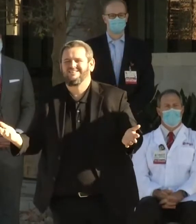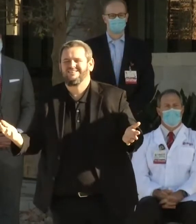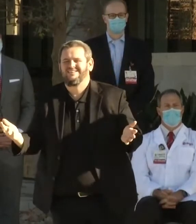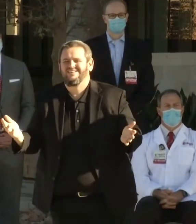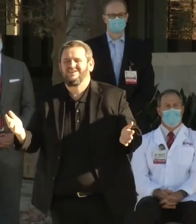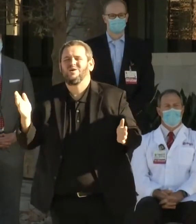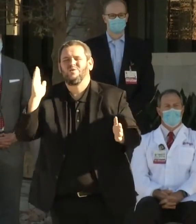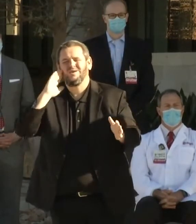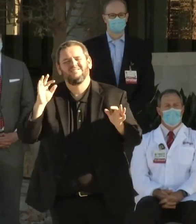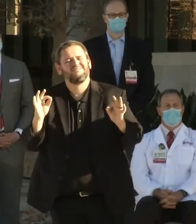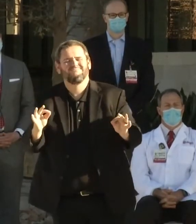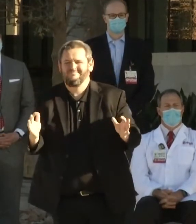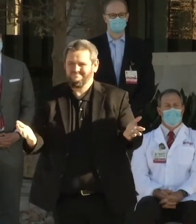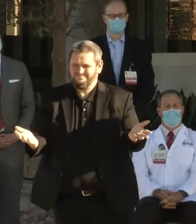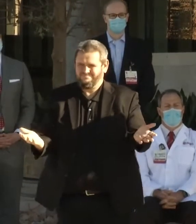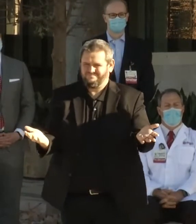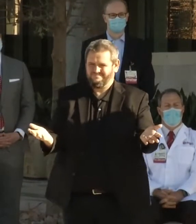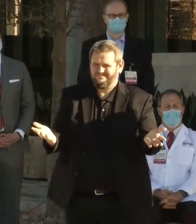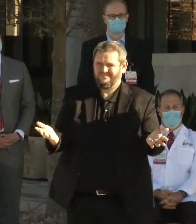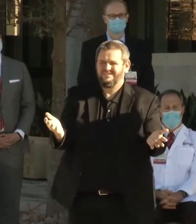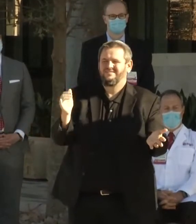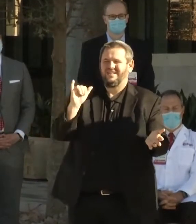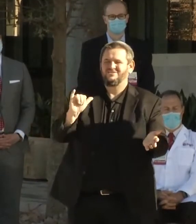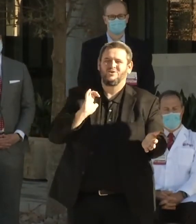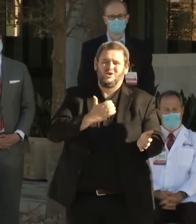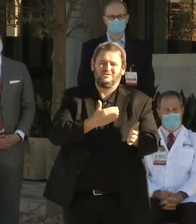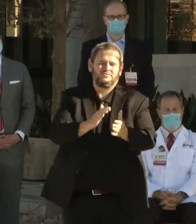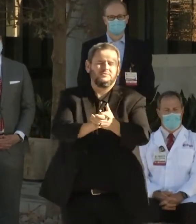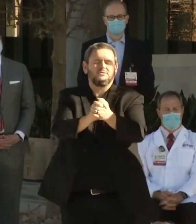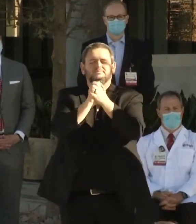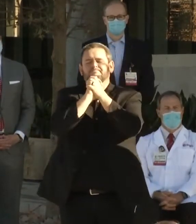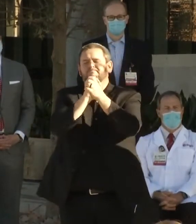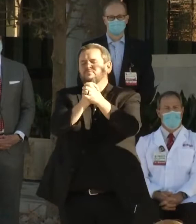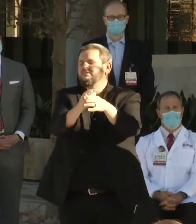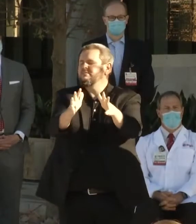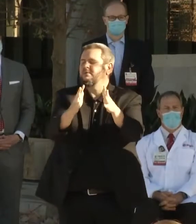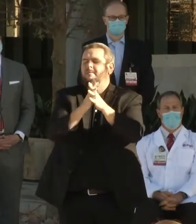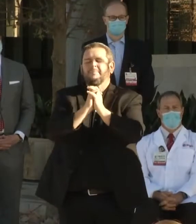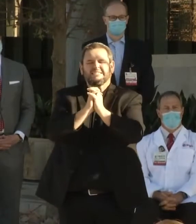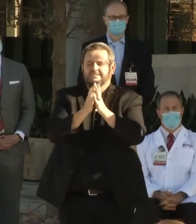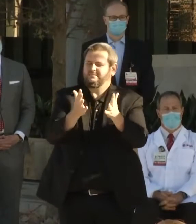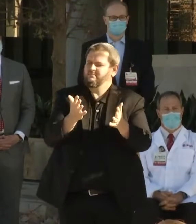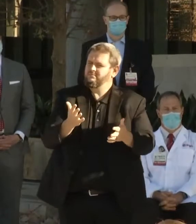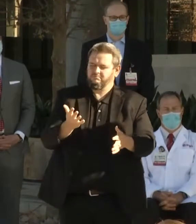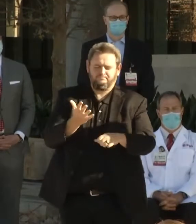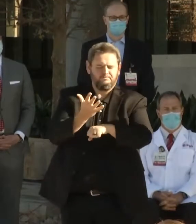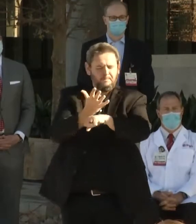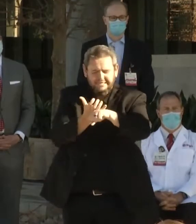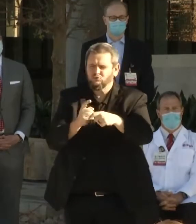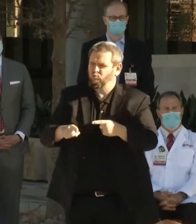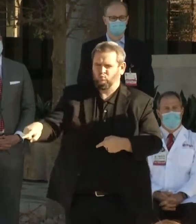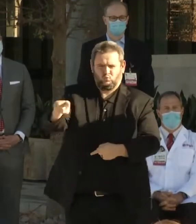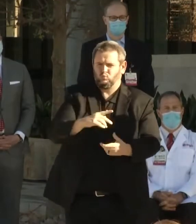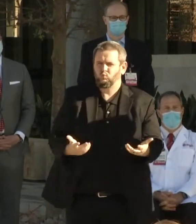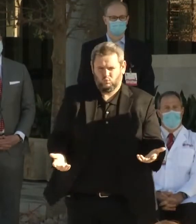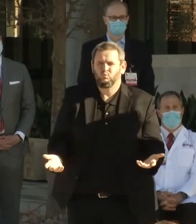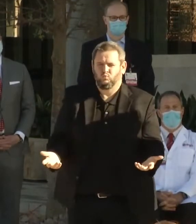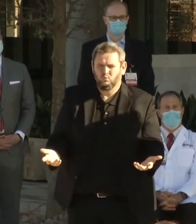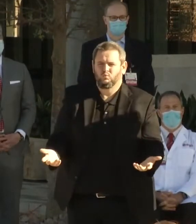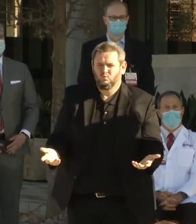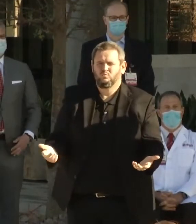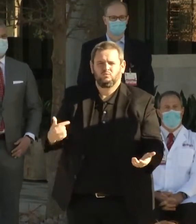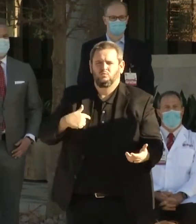can lift some of these things. So that's our plea to Oklahomans, and I hope it's not politicized, because we're up here, we're talking about